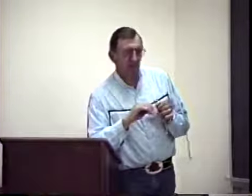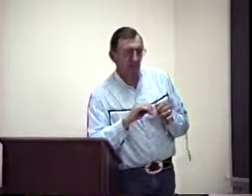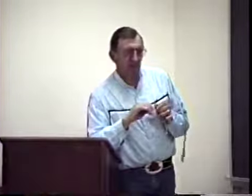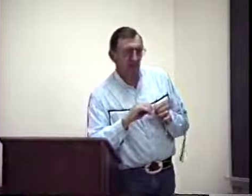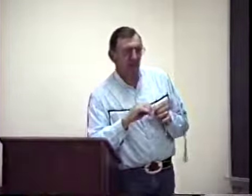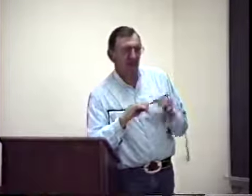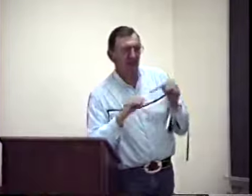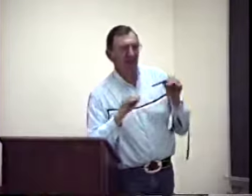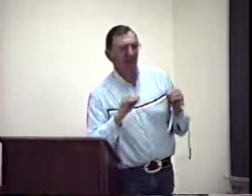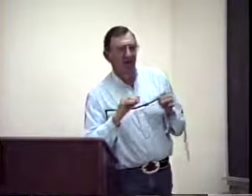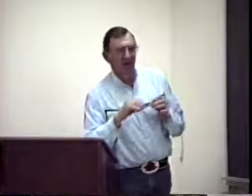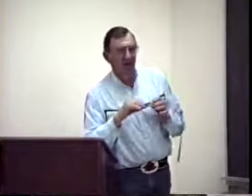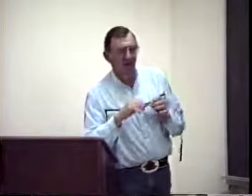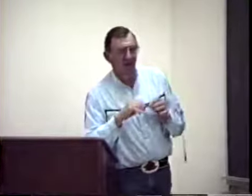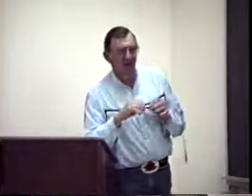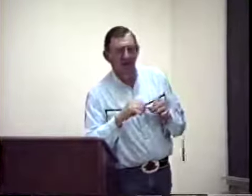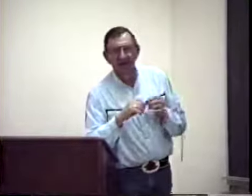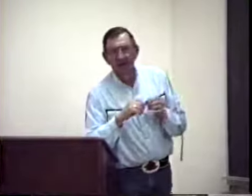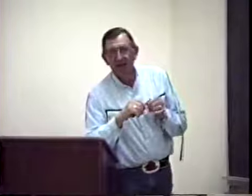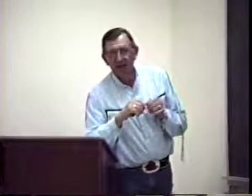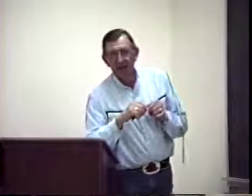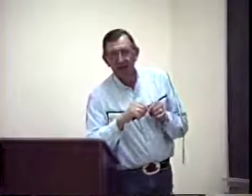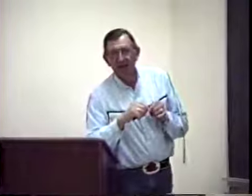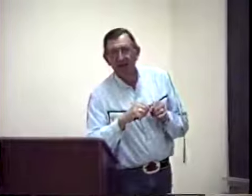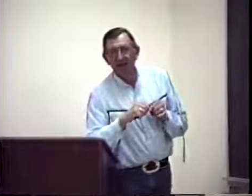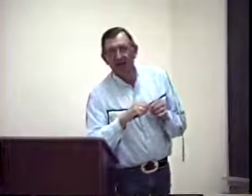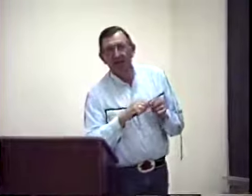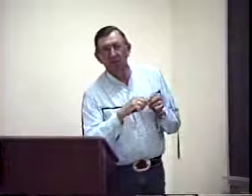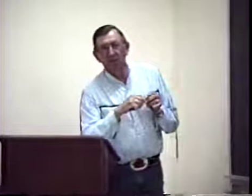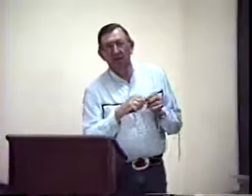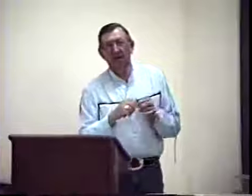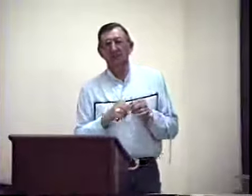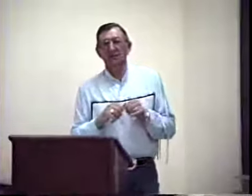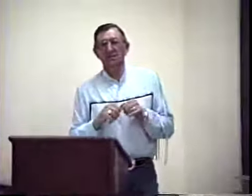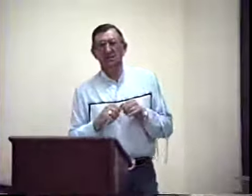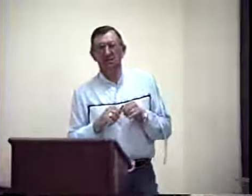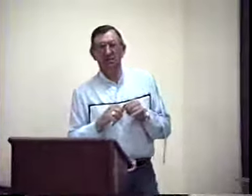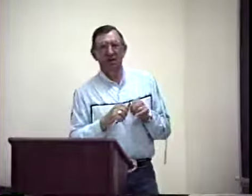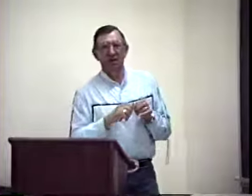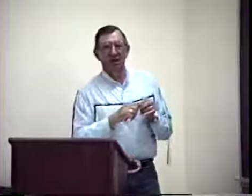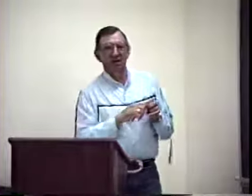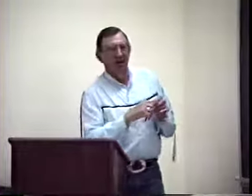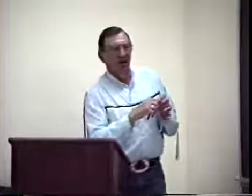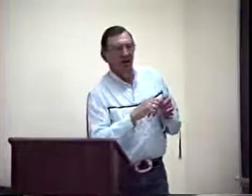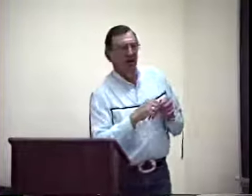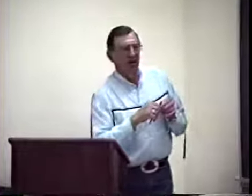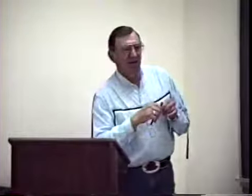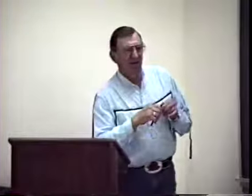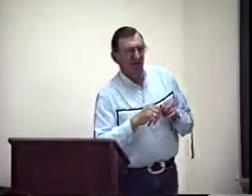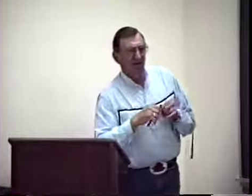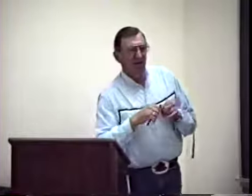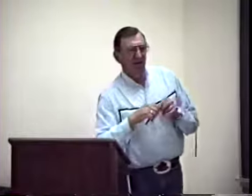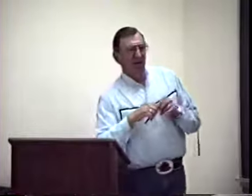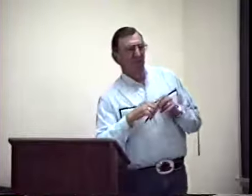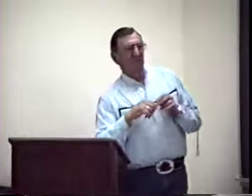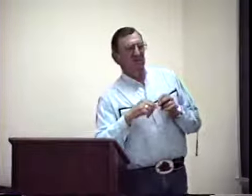able to learn the sign language. He did not take the intermediate class, but I let him visit